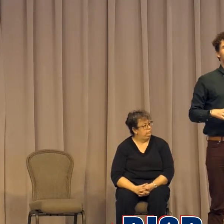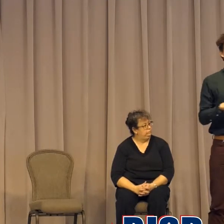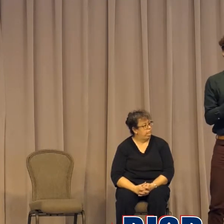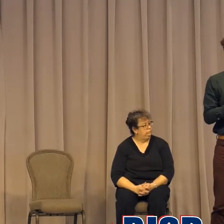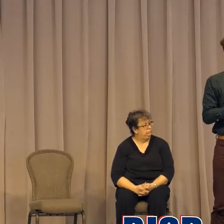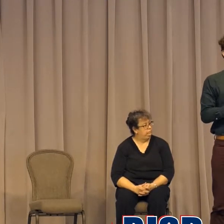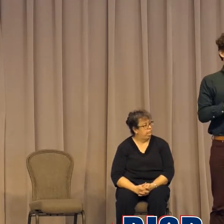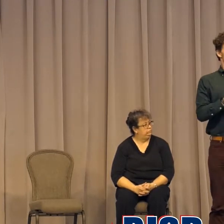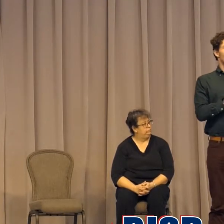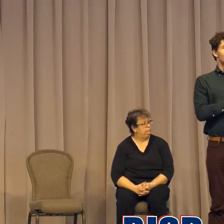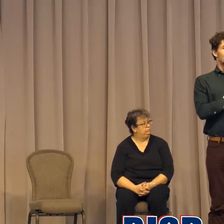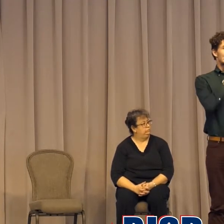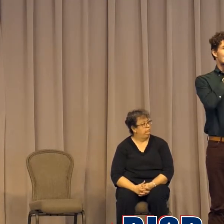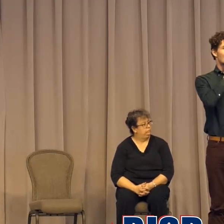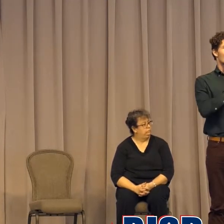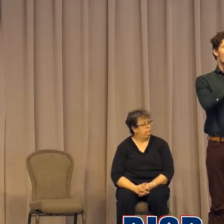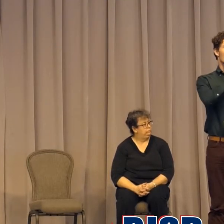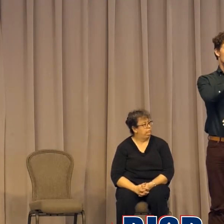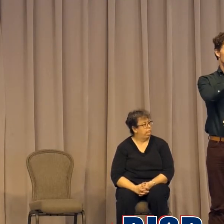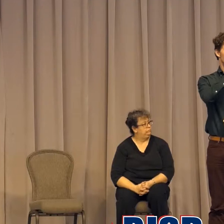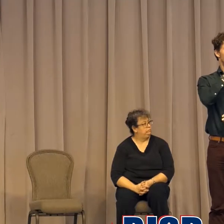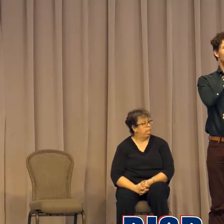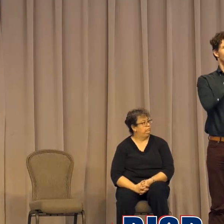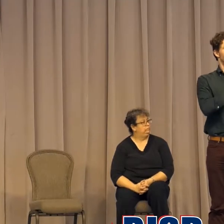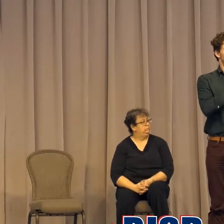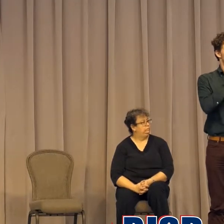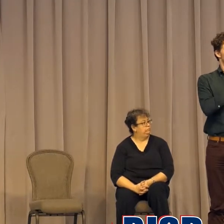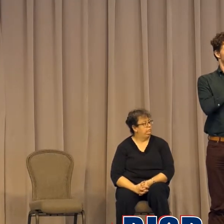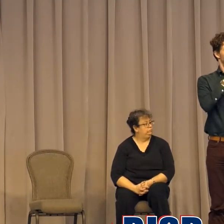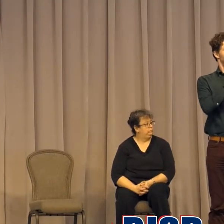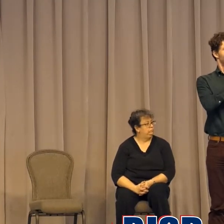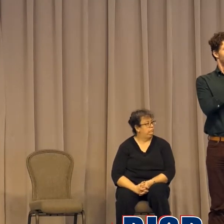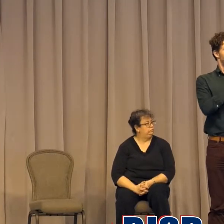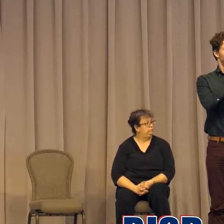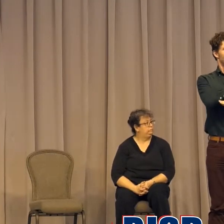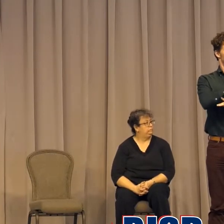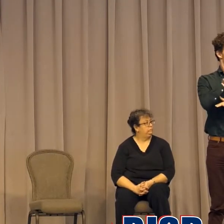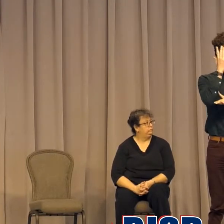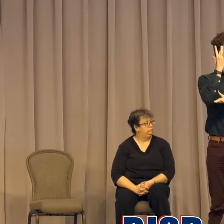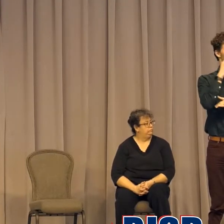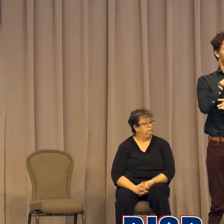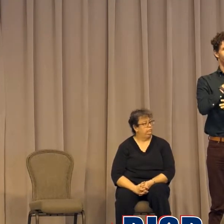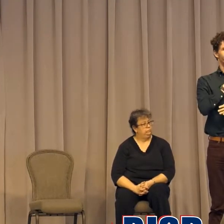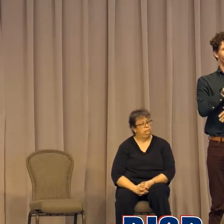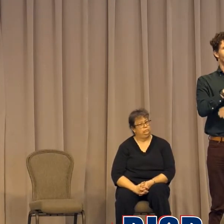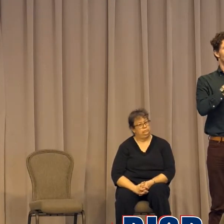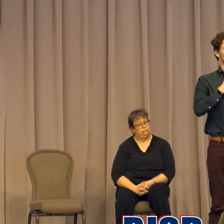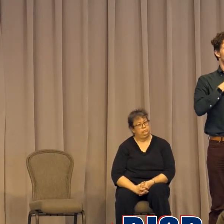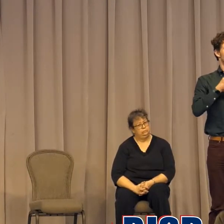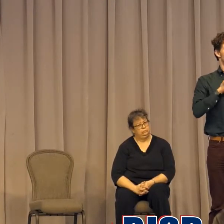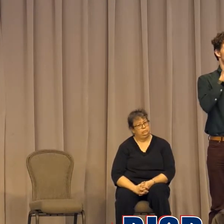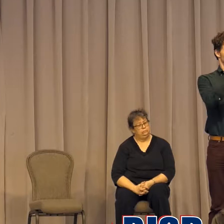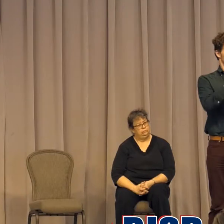Speaker Bonnen was especially passionate about this part of the bill, as he often shares his own struggles with